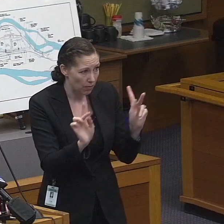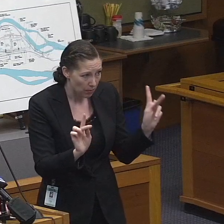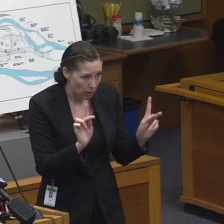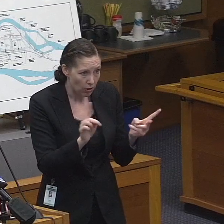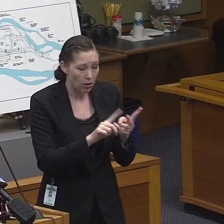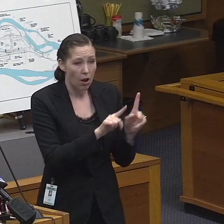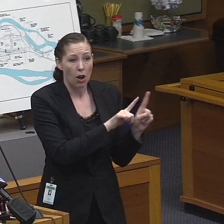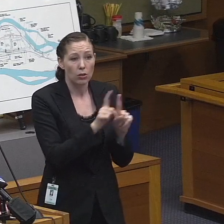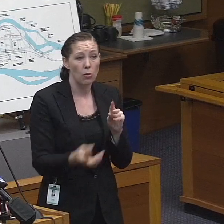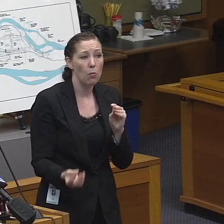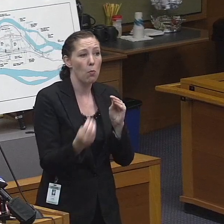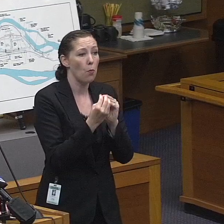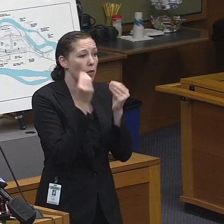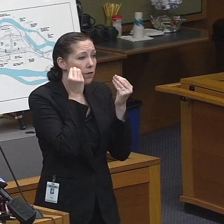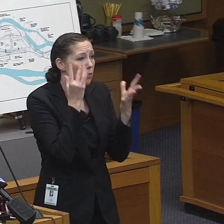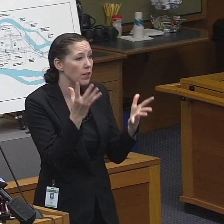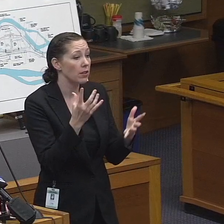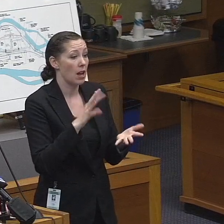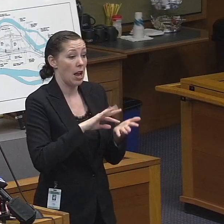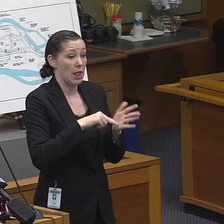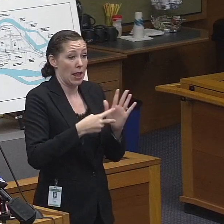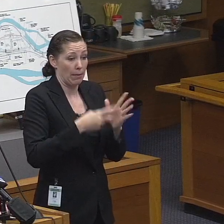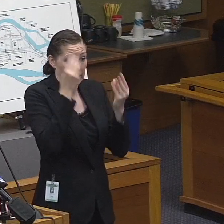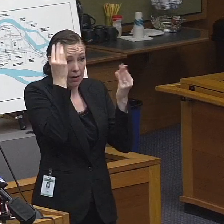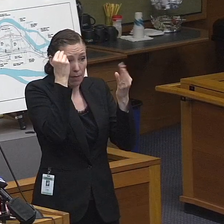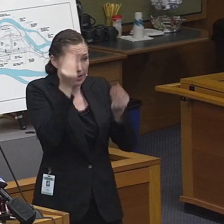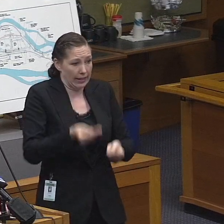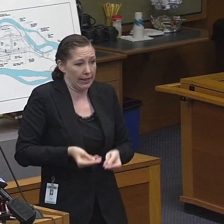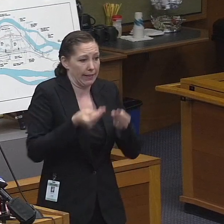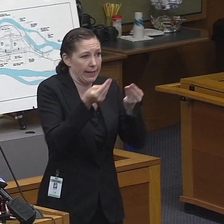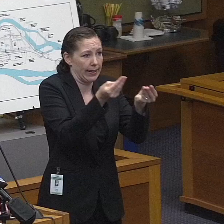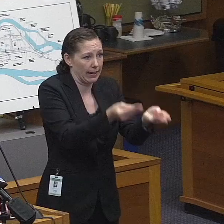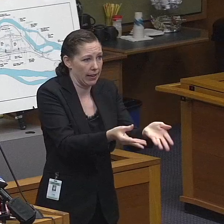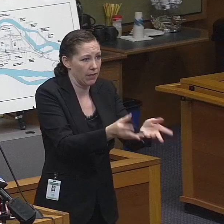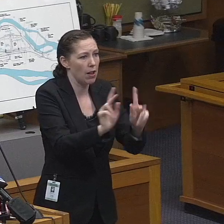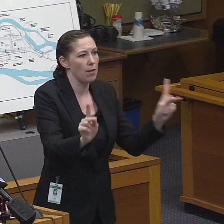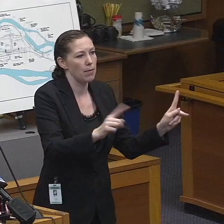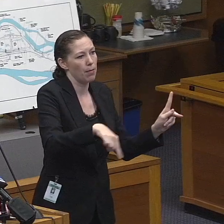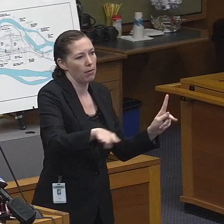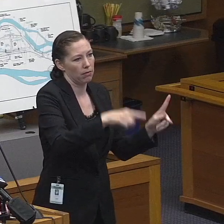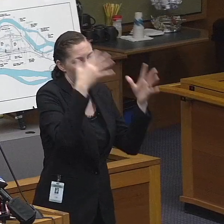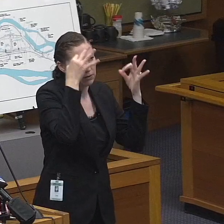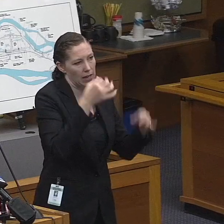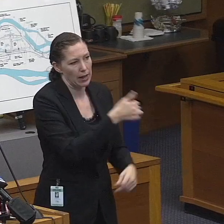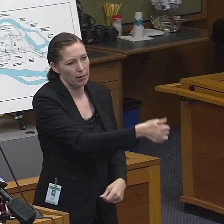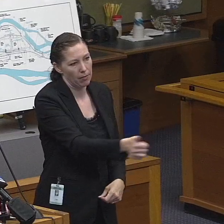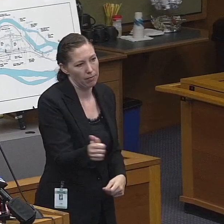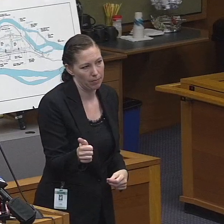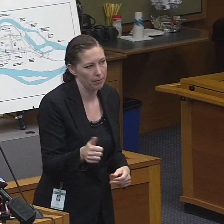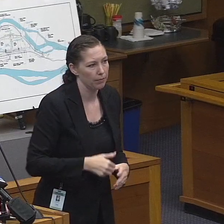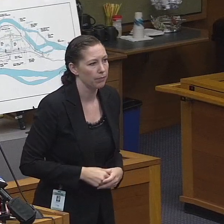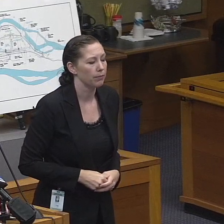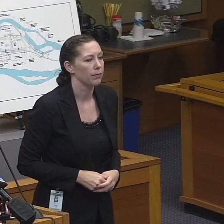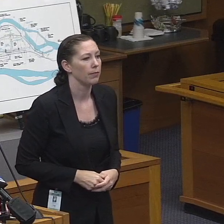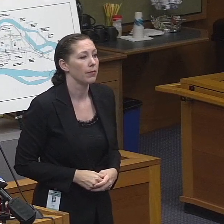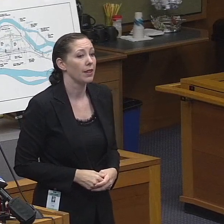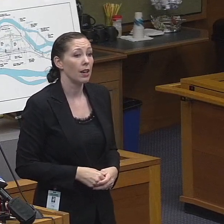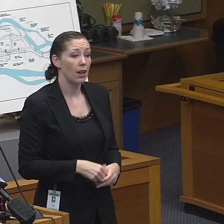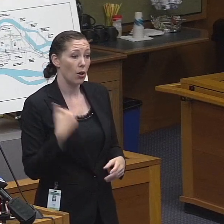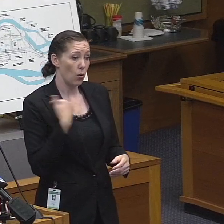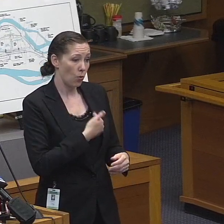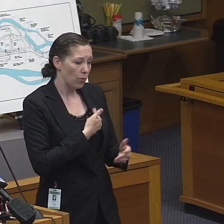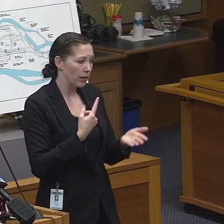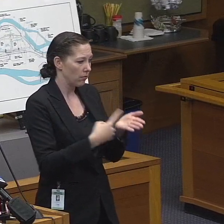that the public can use to make decisions regarding the consumption of water. That decision was reached in consultation with